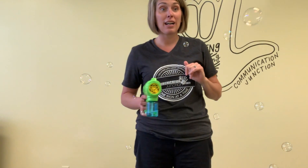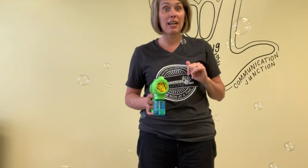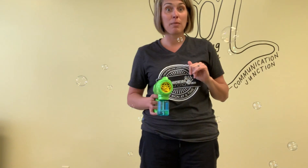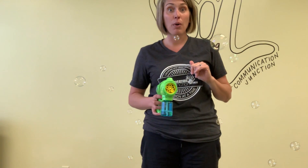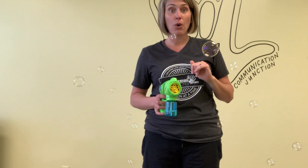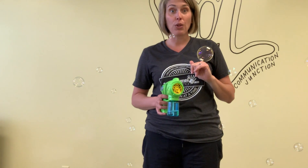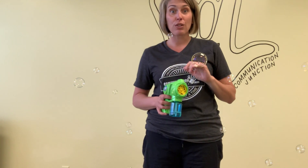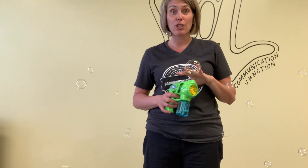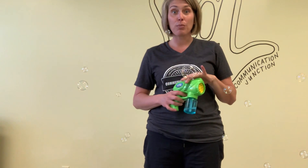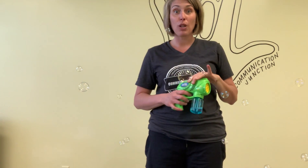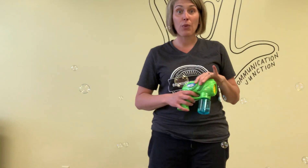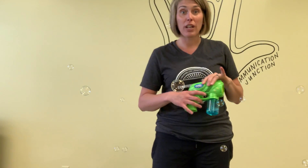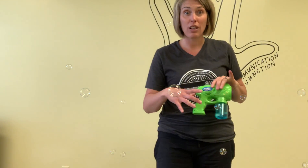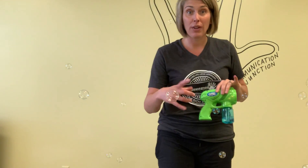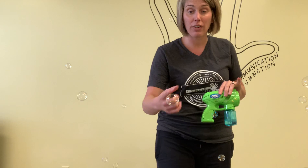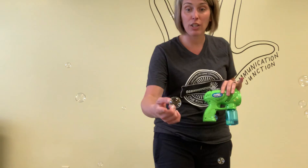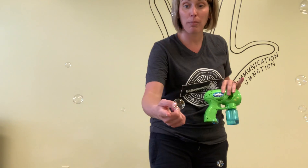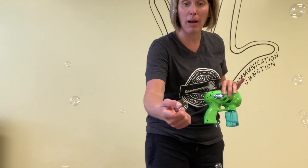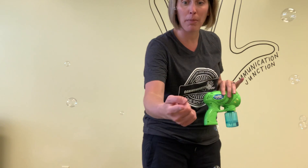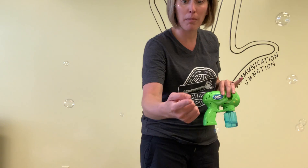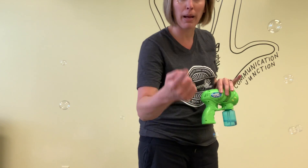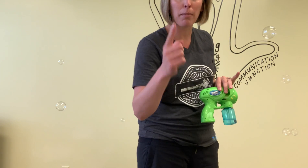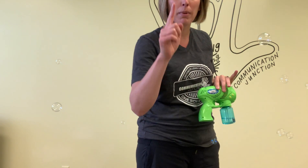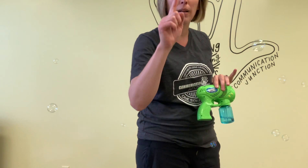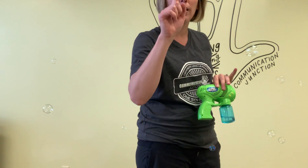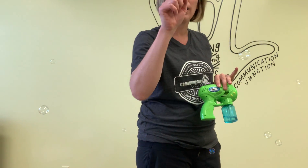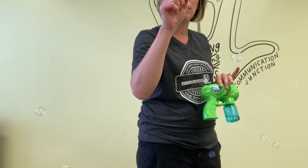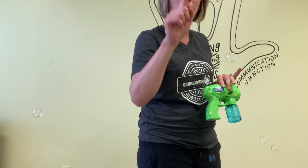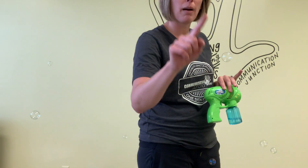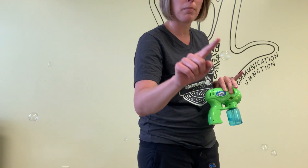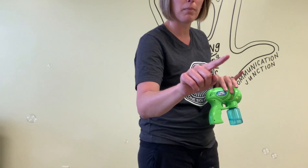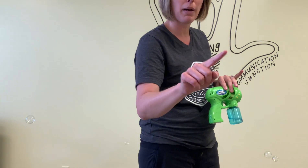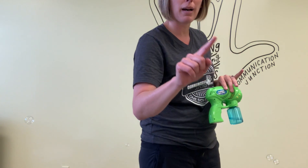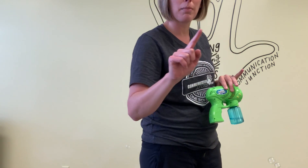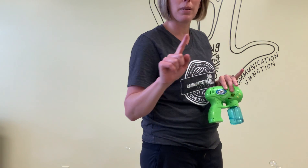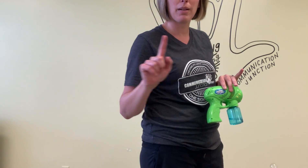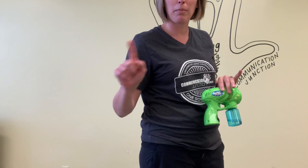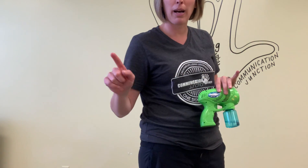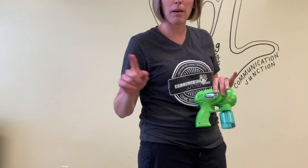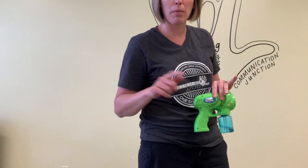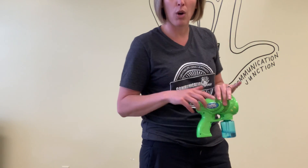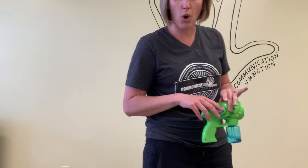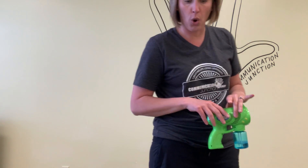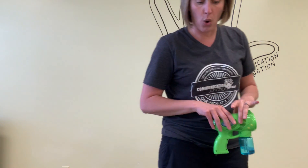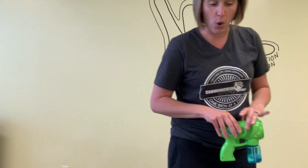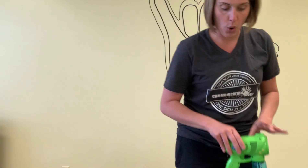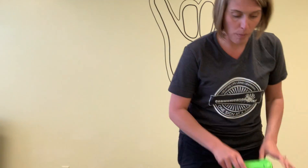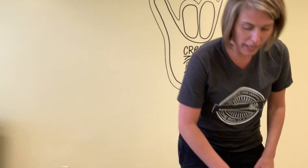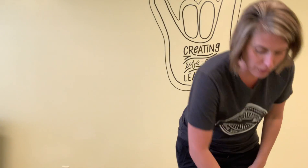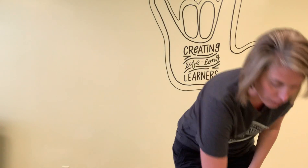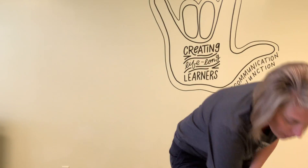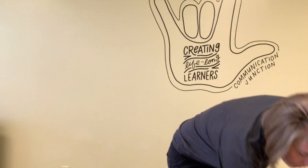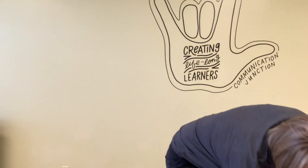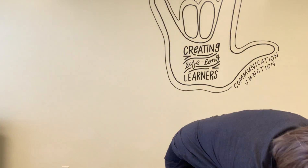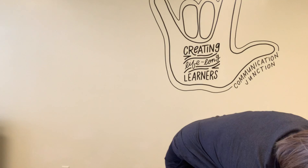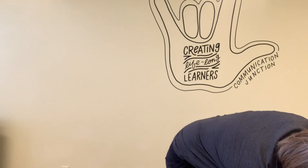pop. Oh, they're still blowing all around. Can you pop them? Pop, pop, pop, pop. Oh, mine are